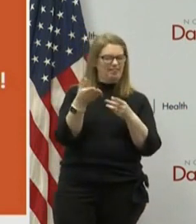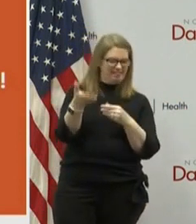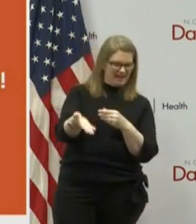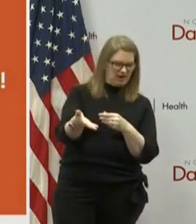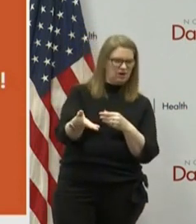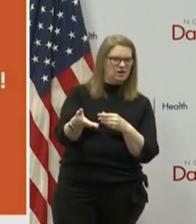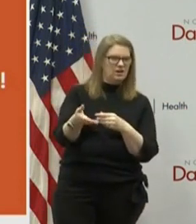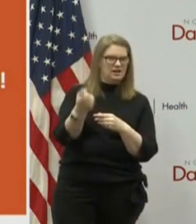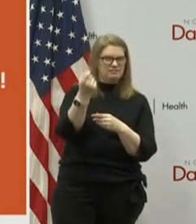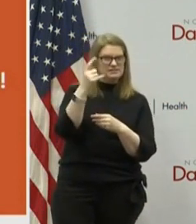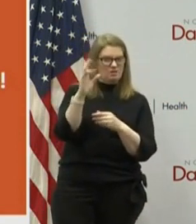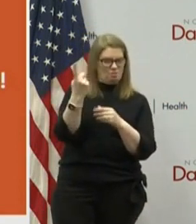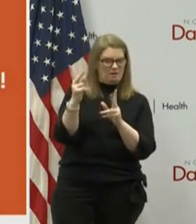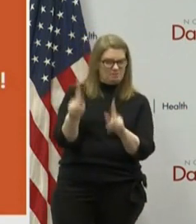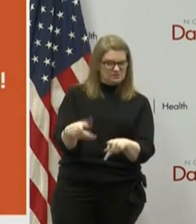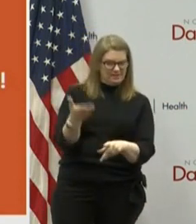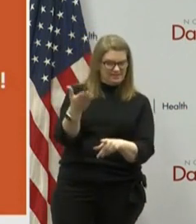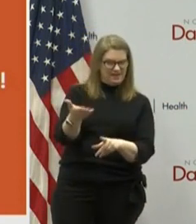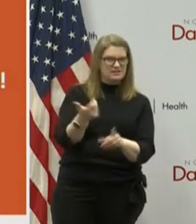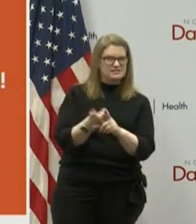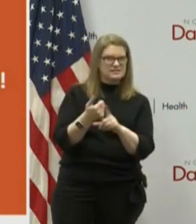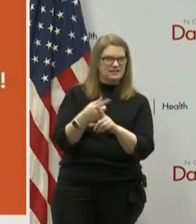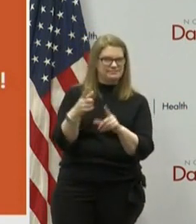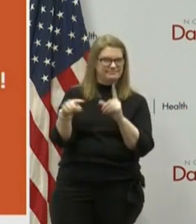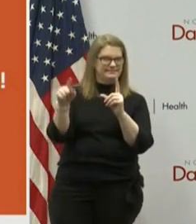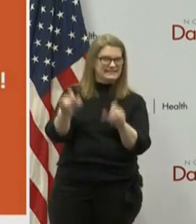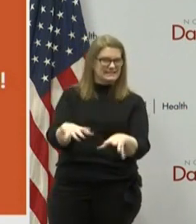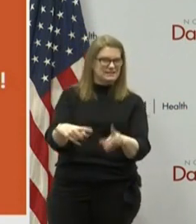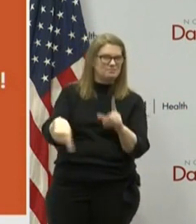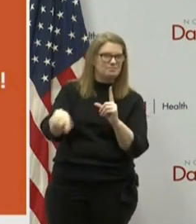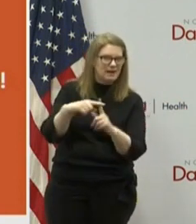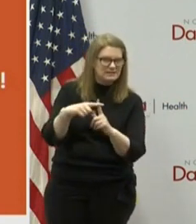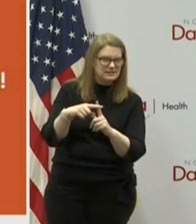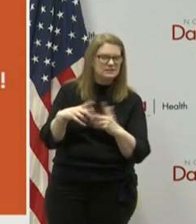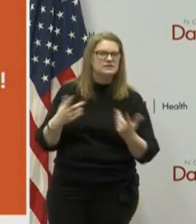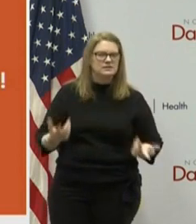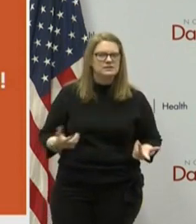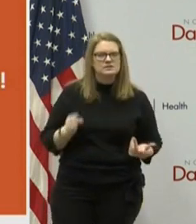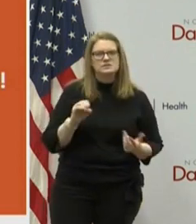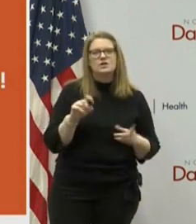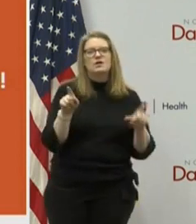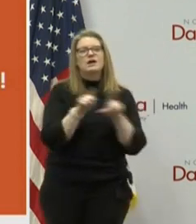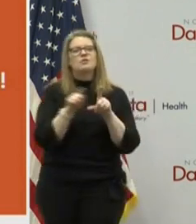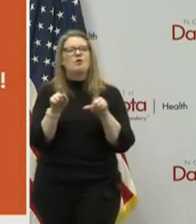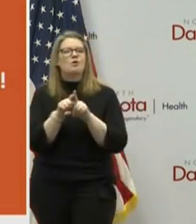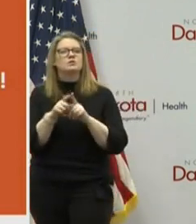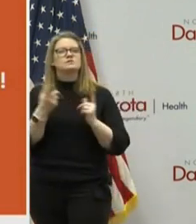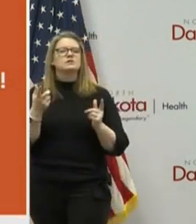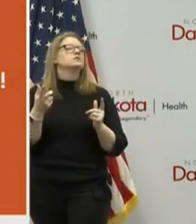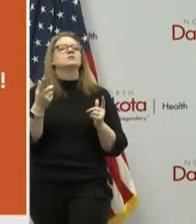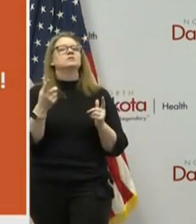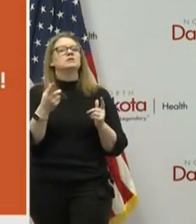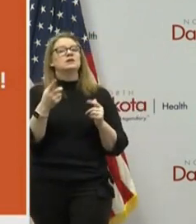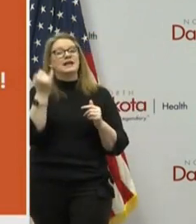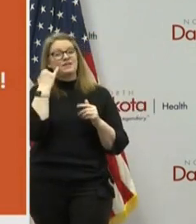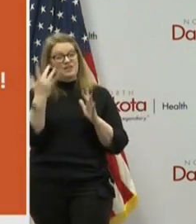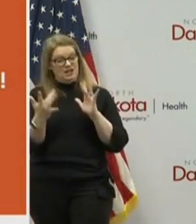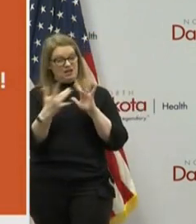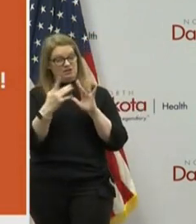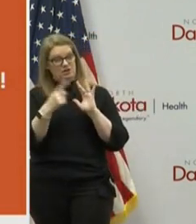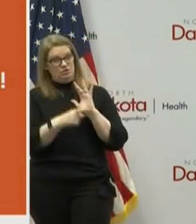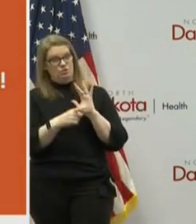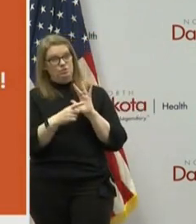addition to the contact tracing in terms of helping you remember where you've been if you're ever contacted, there could be sort of aggregate public